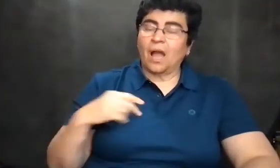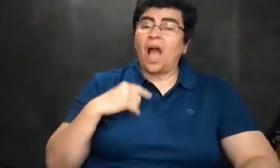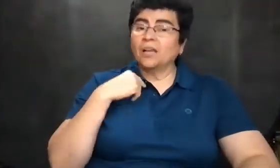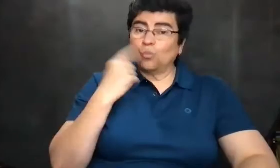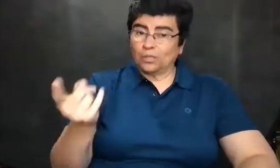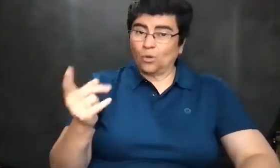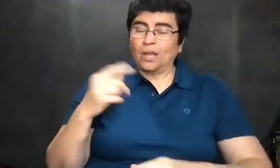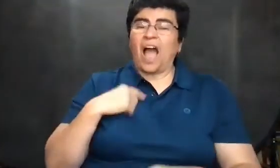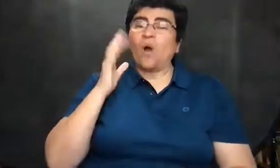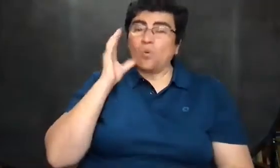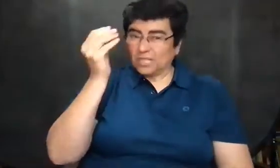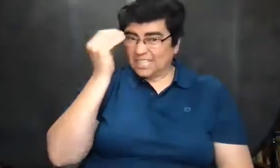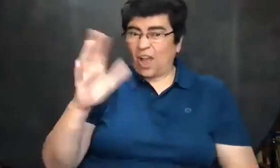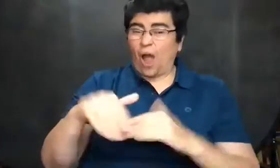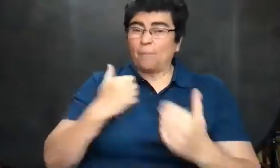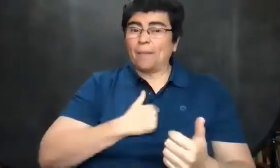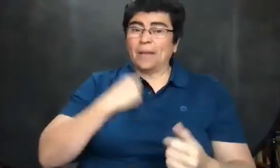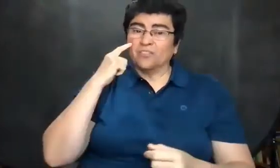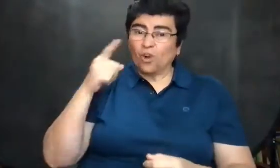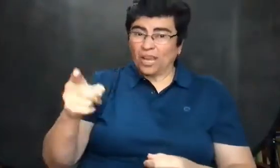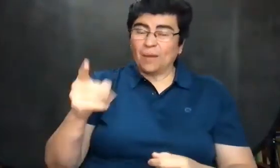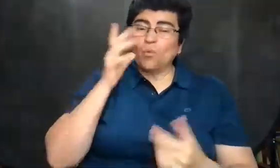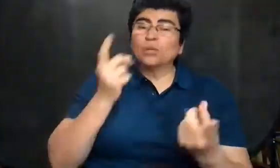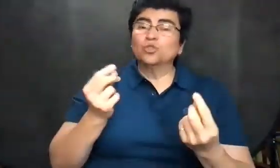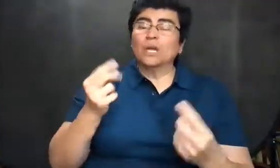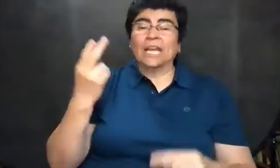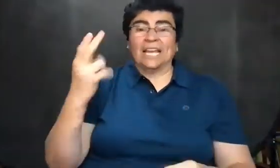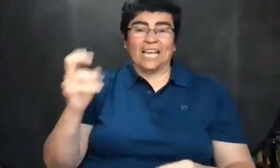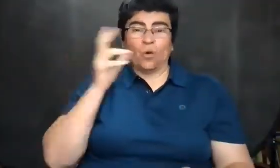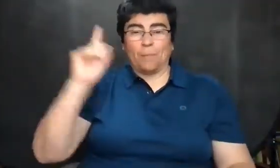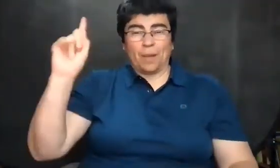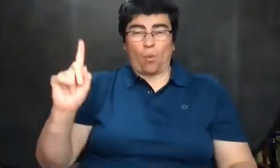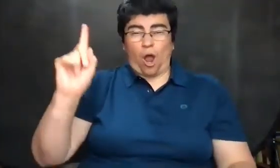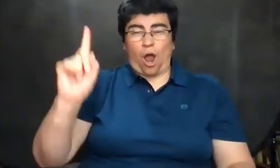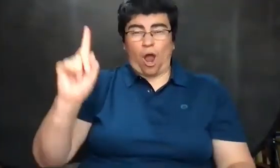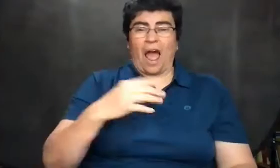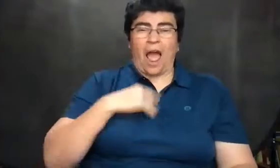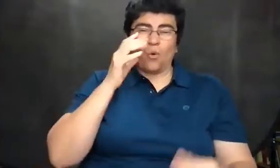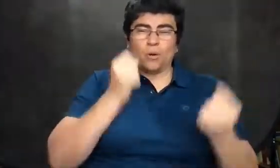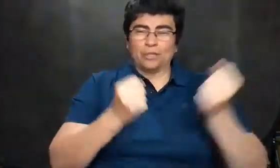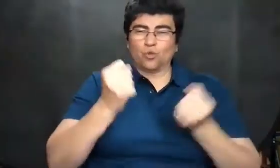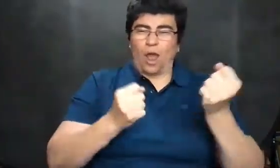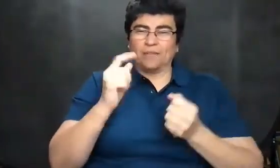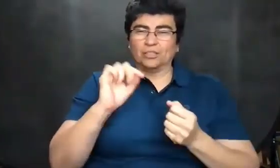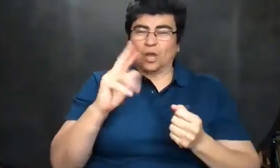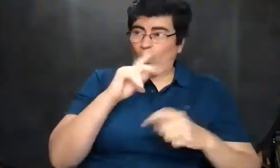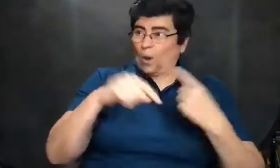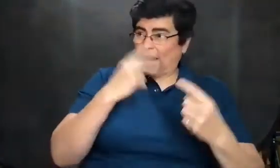I'll tell you how my amends for him is going to go. He's going to be walking down the street. I'm going to be driving a big old truck. And when I see him on the street, I'm going to